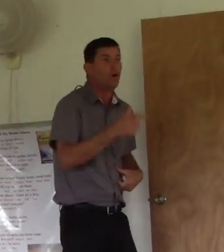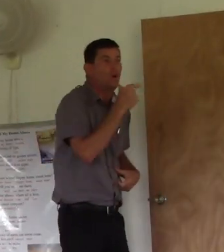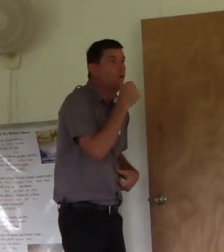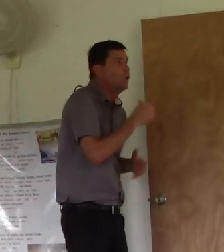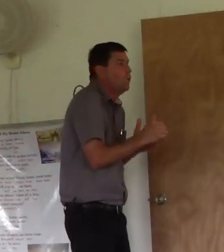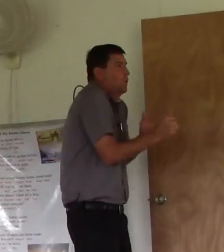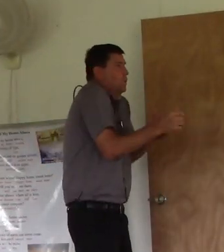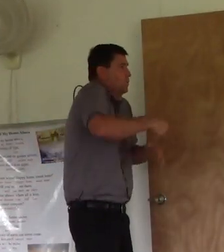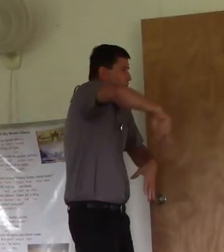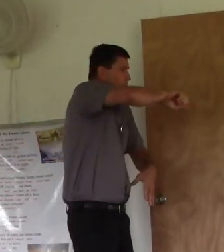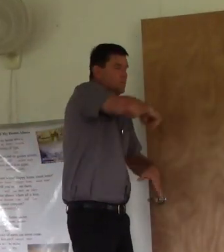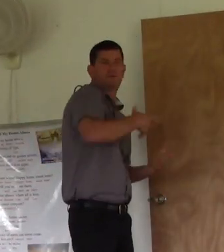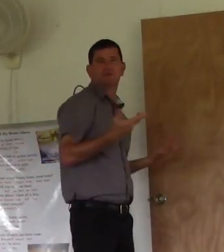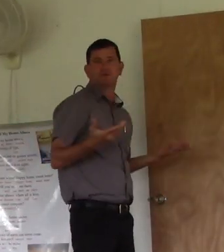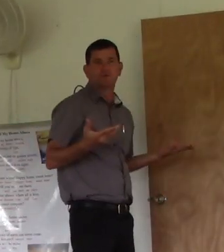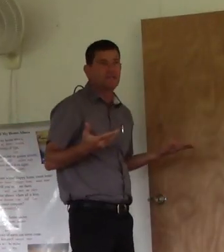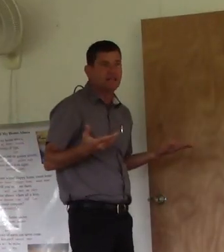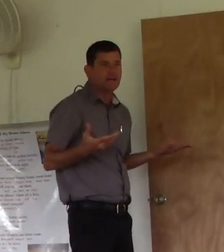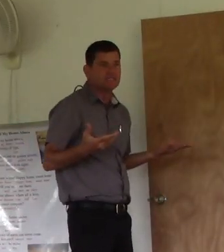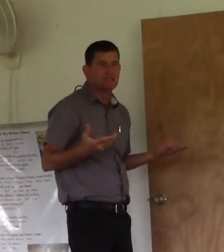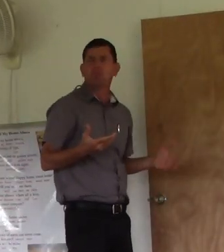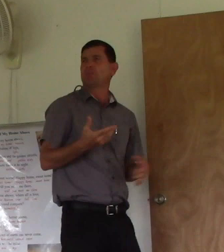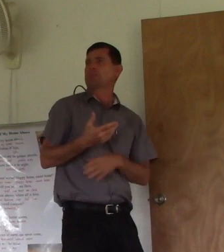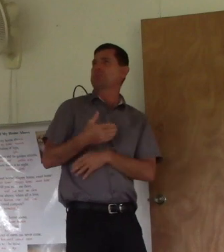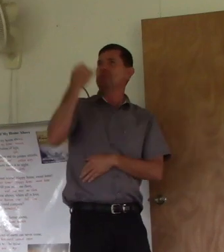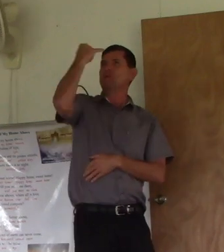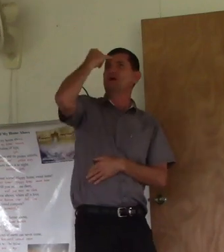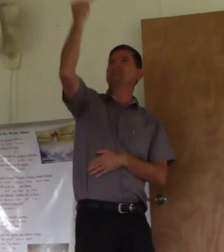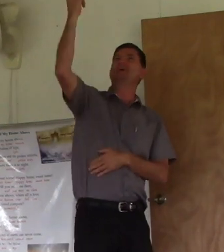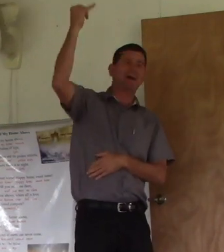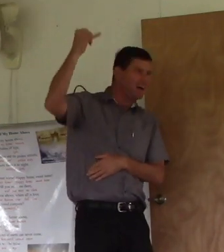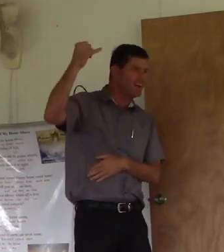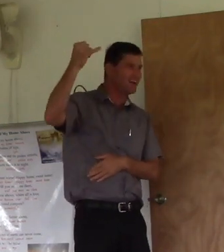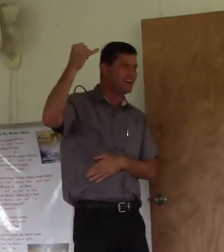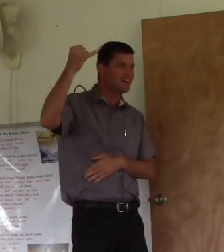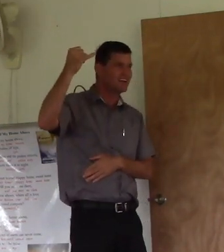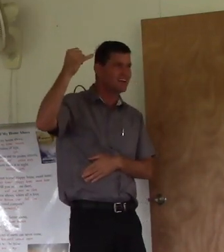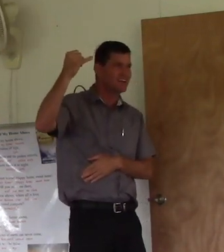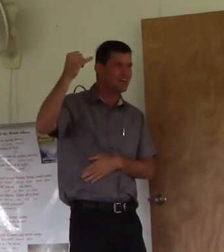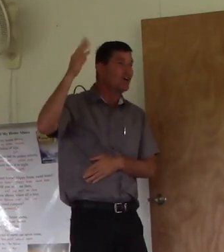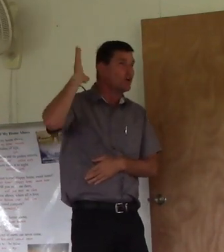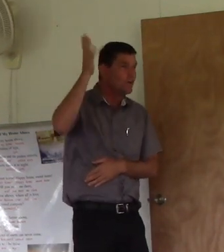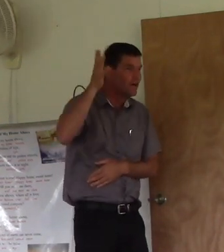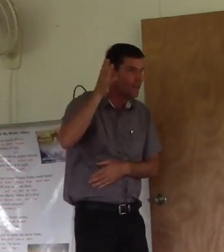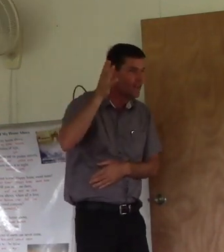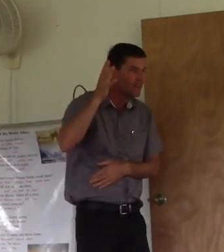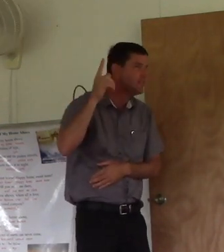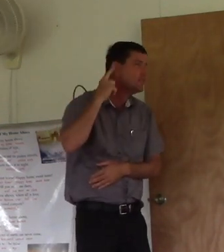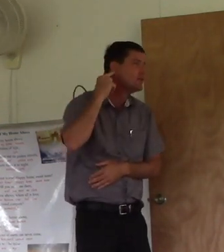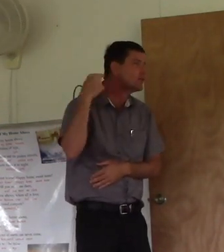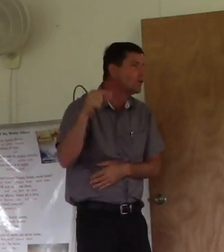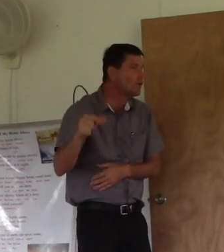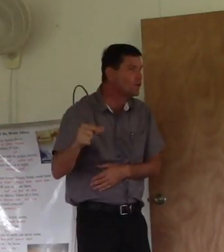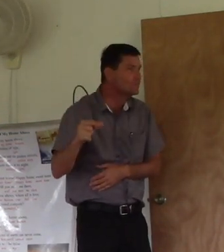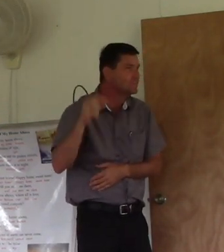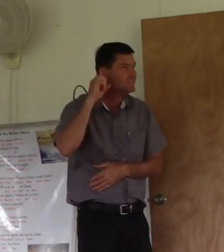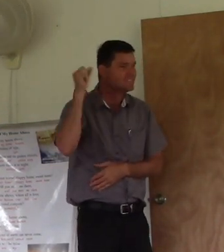Who will lead us? Idea, huh? Well, gold,